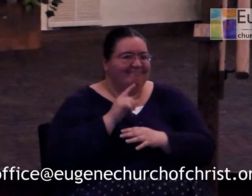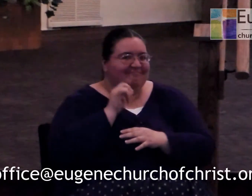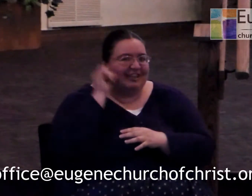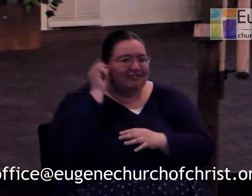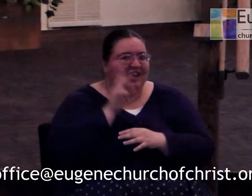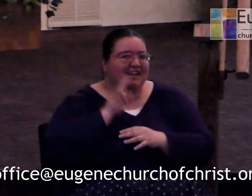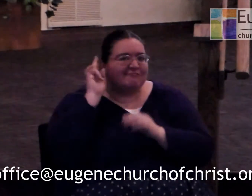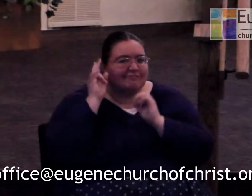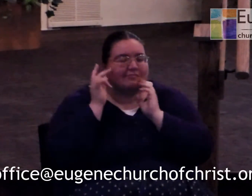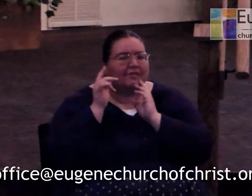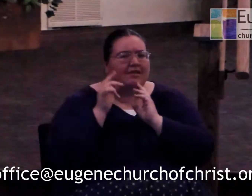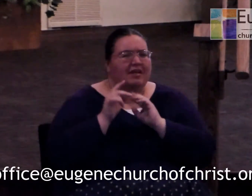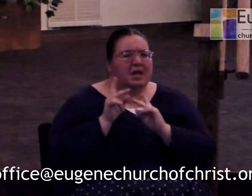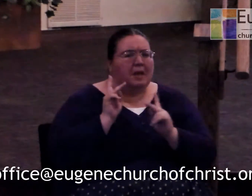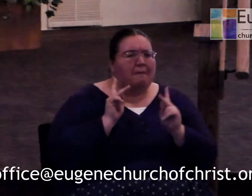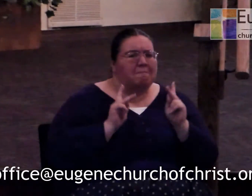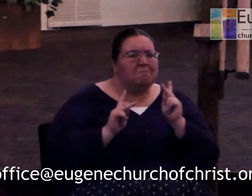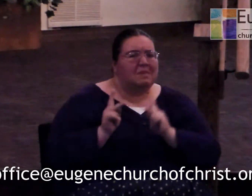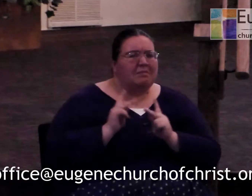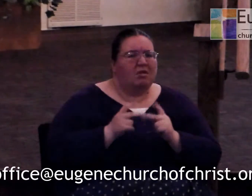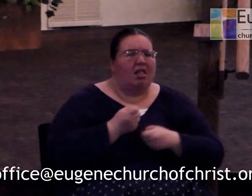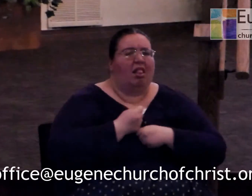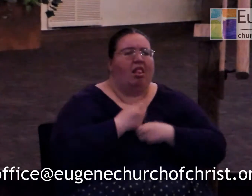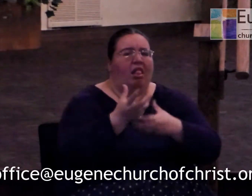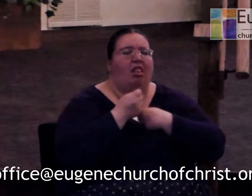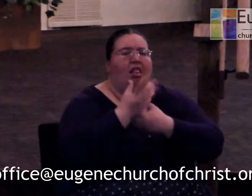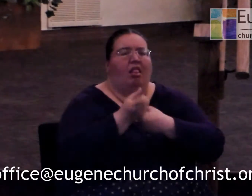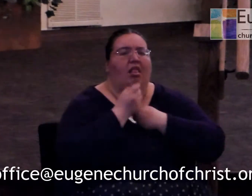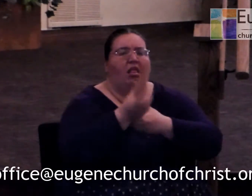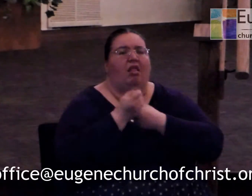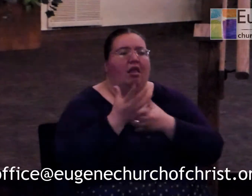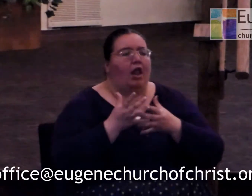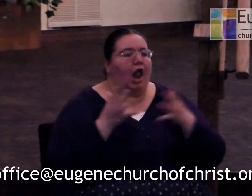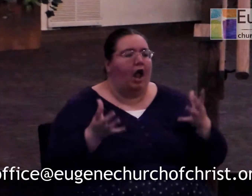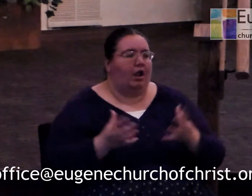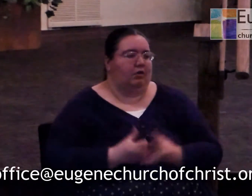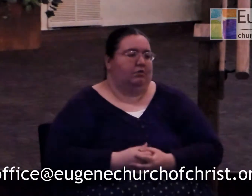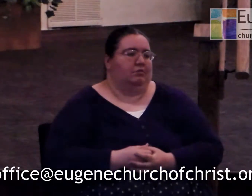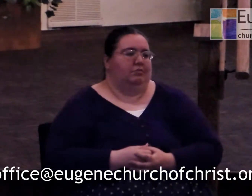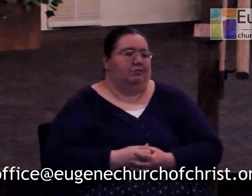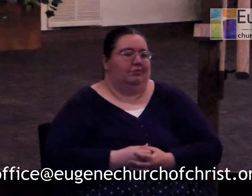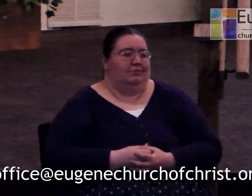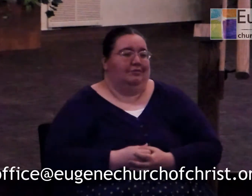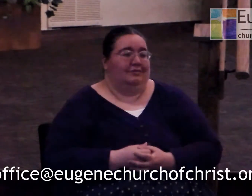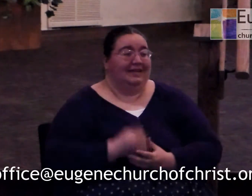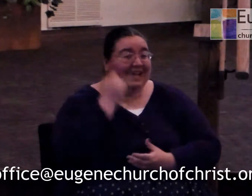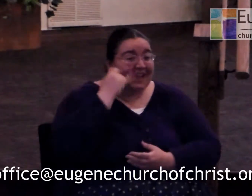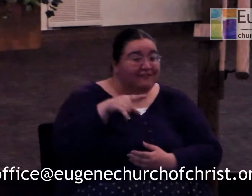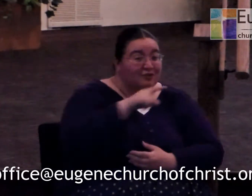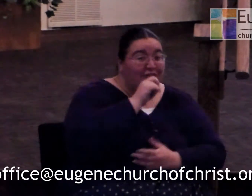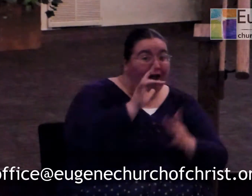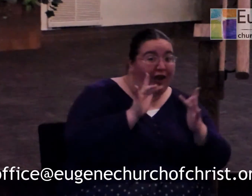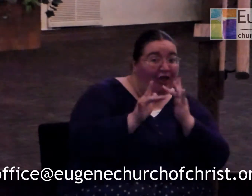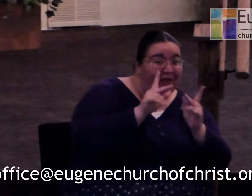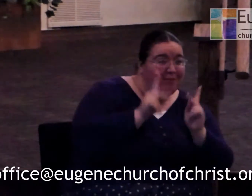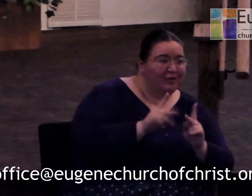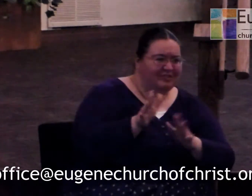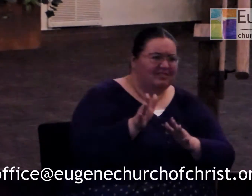People share a lot of things, don't they? And if you're not an online person, there are other ways this happens.